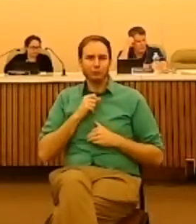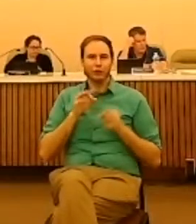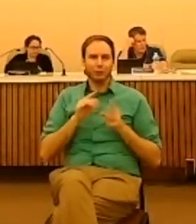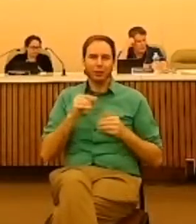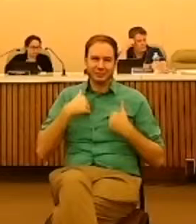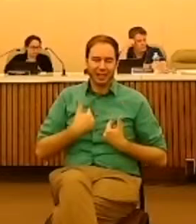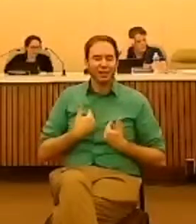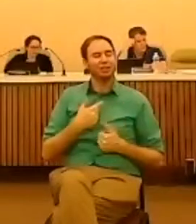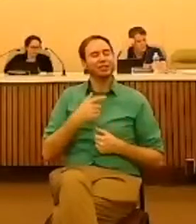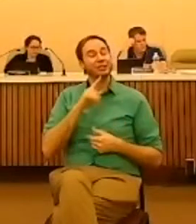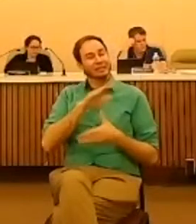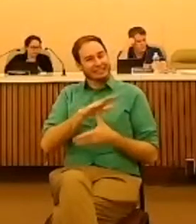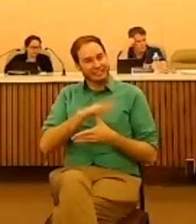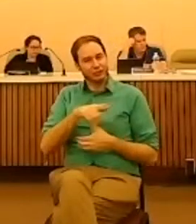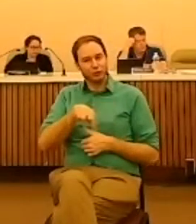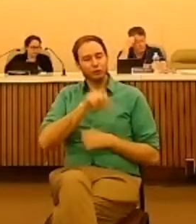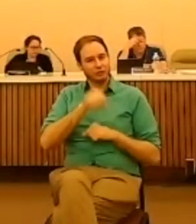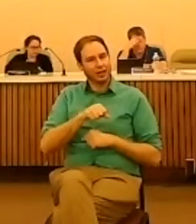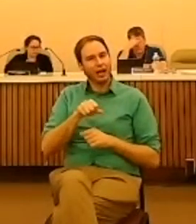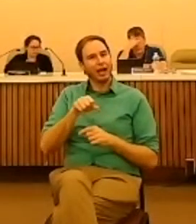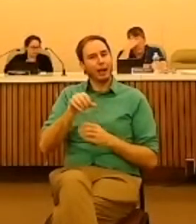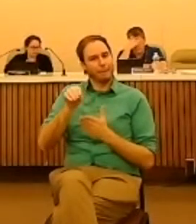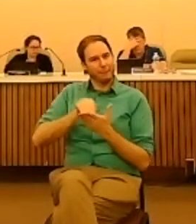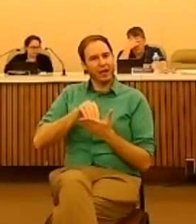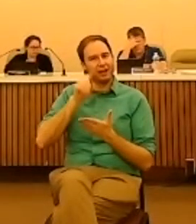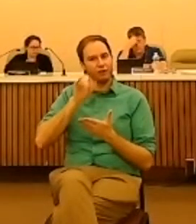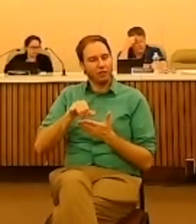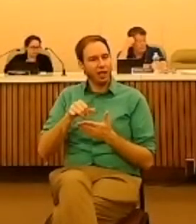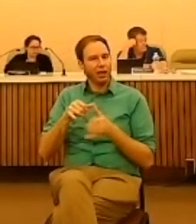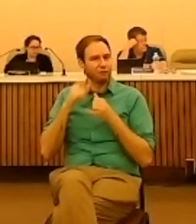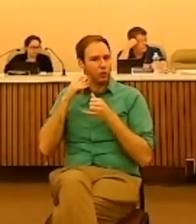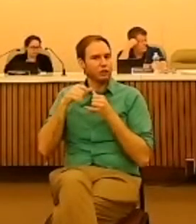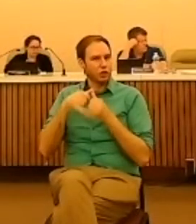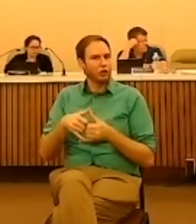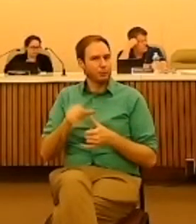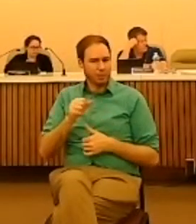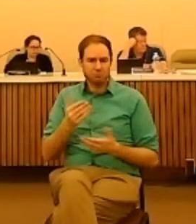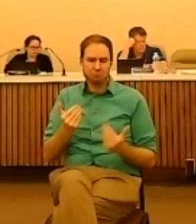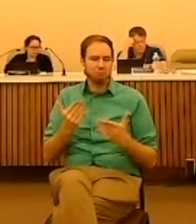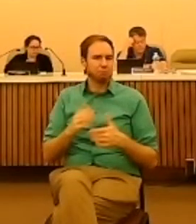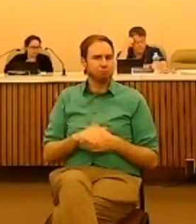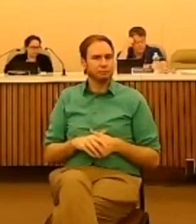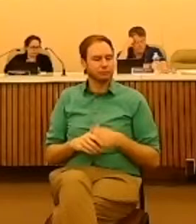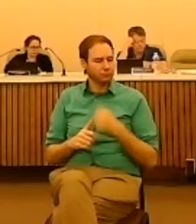use some applicants. So.